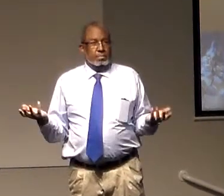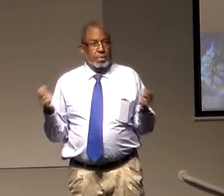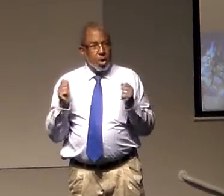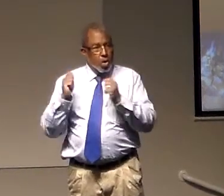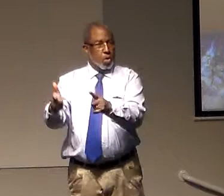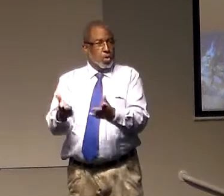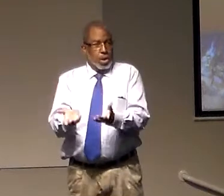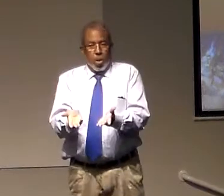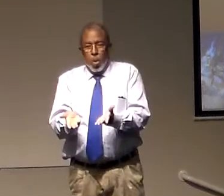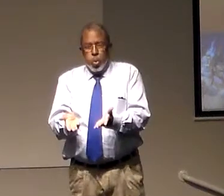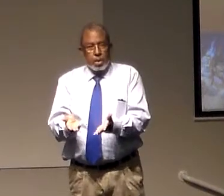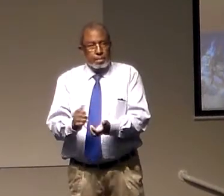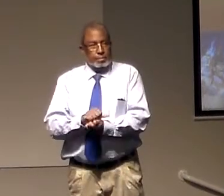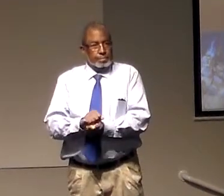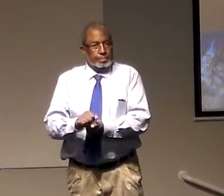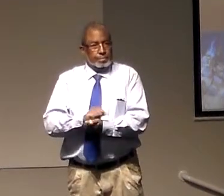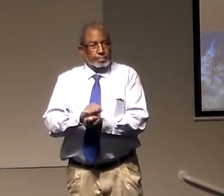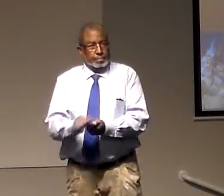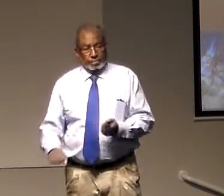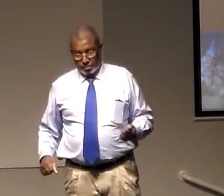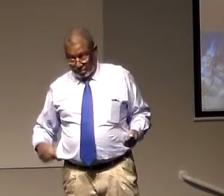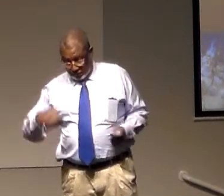screaming until it was gone.